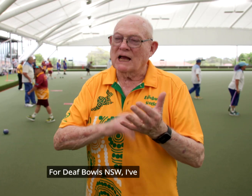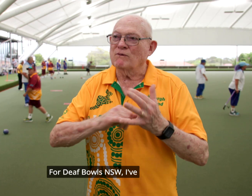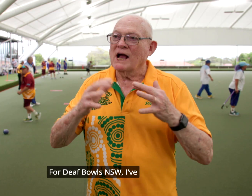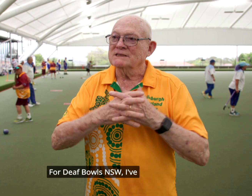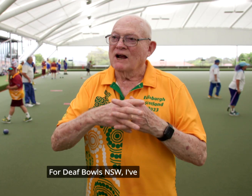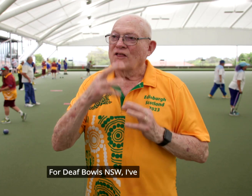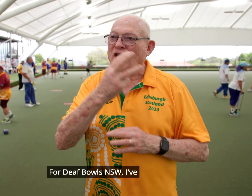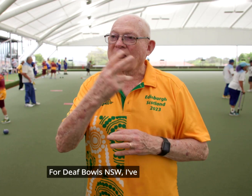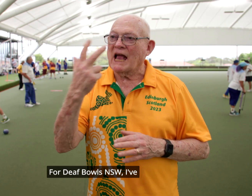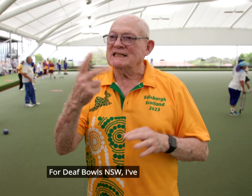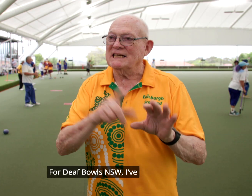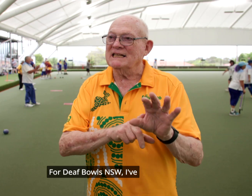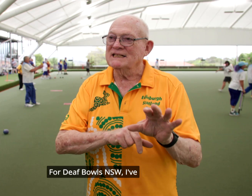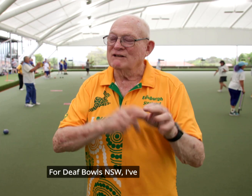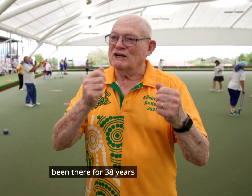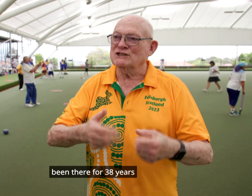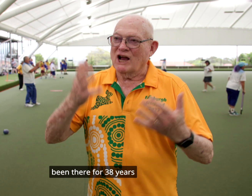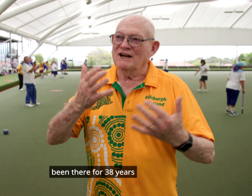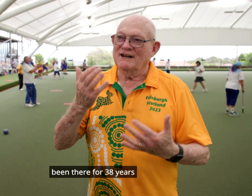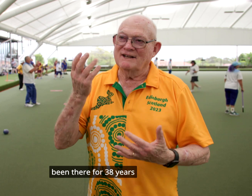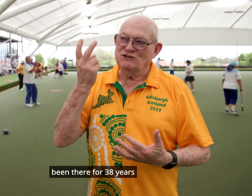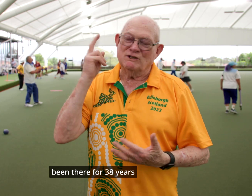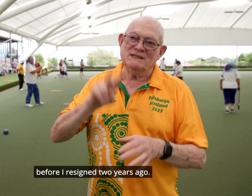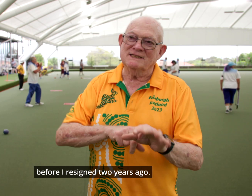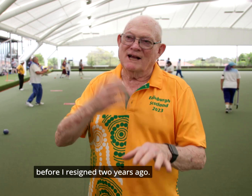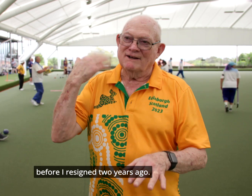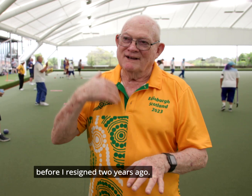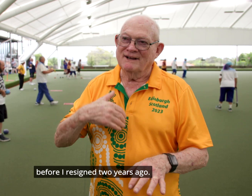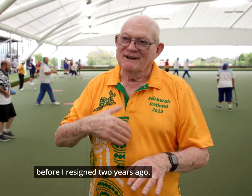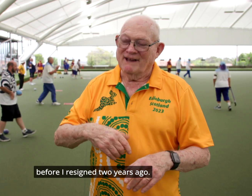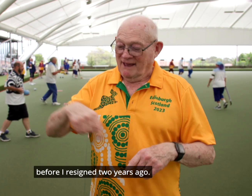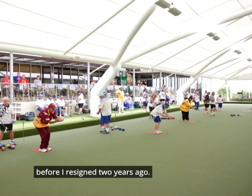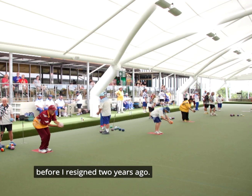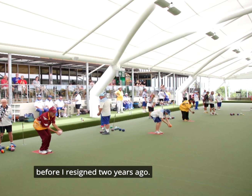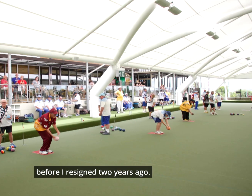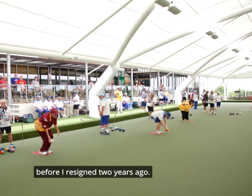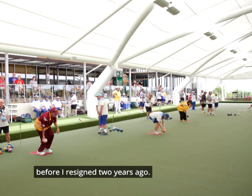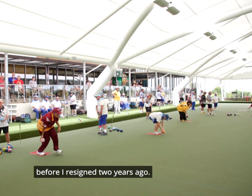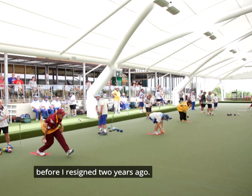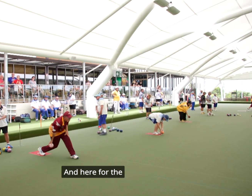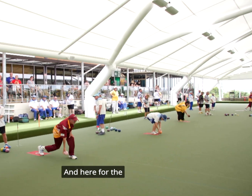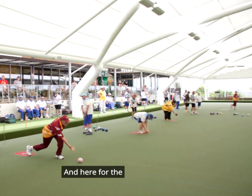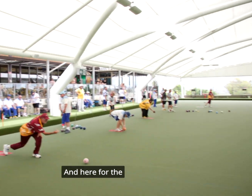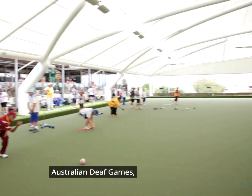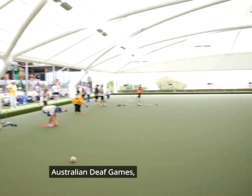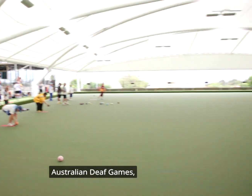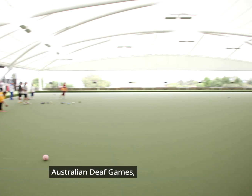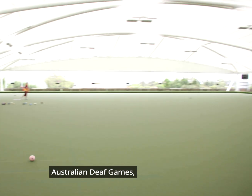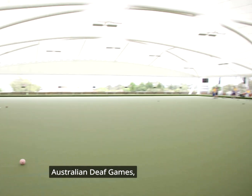For Deaf Bowls, New South Wales, I've been there for 38 years before I resigned two years ago. And here for the Australian Deaf Games,